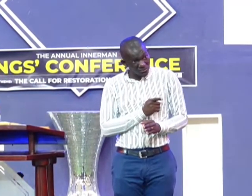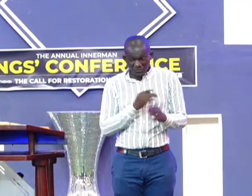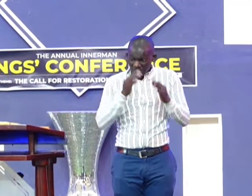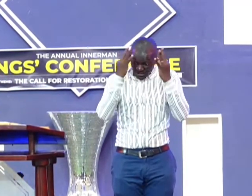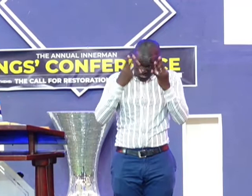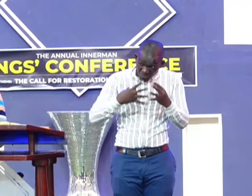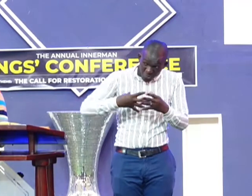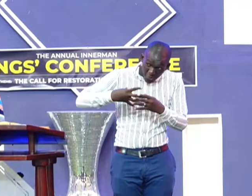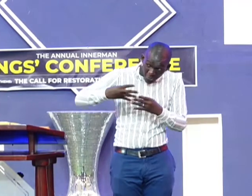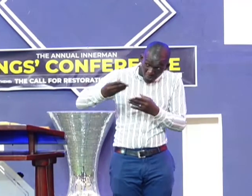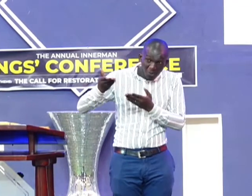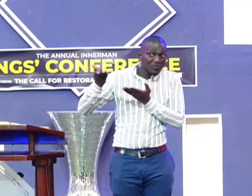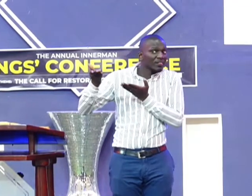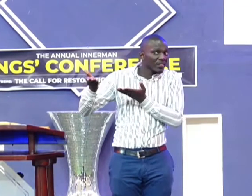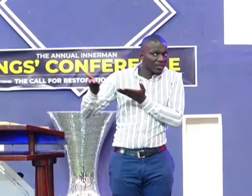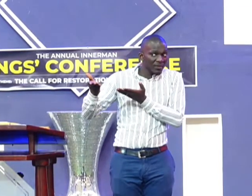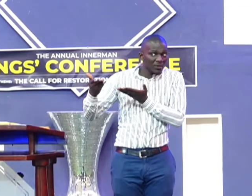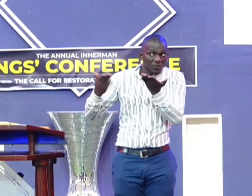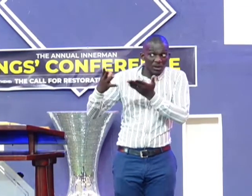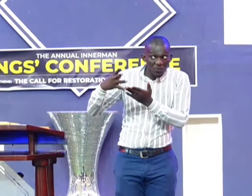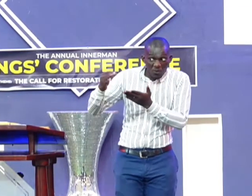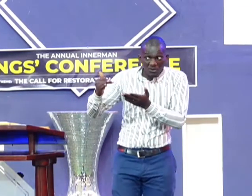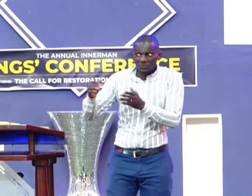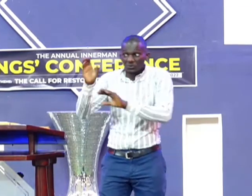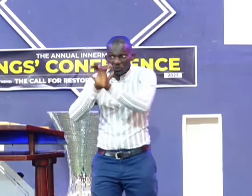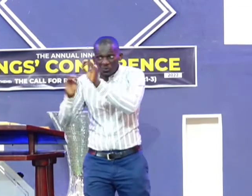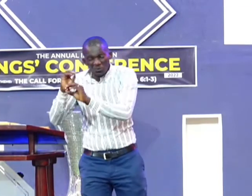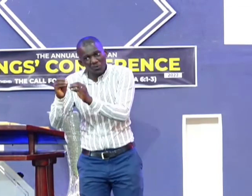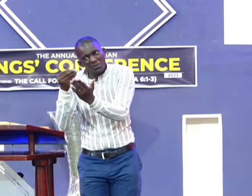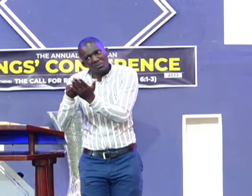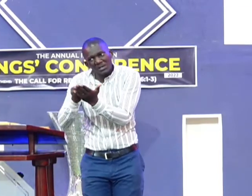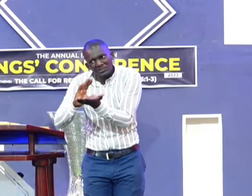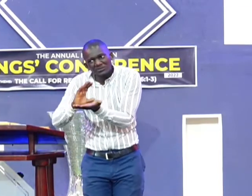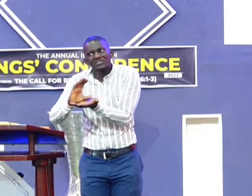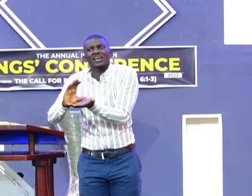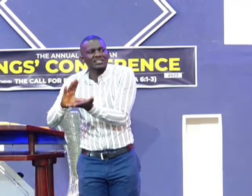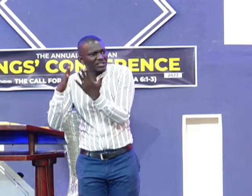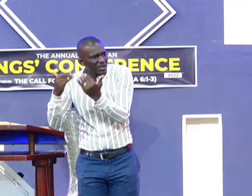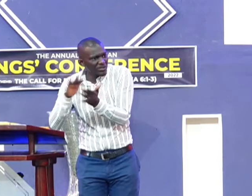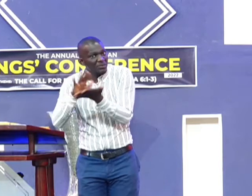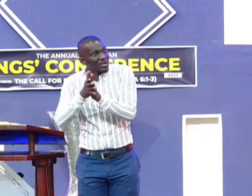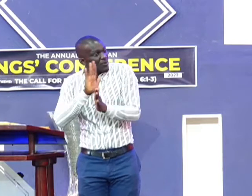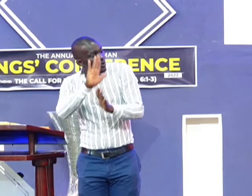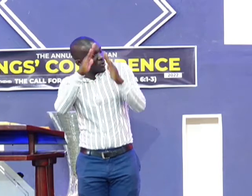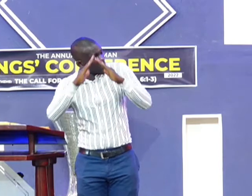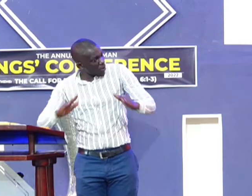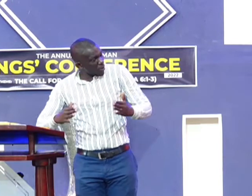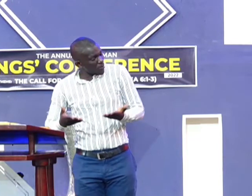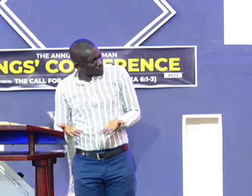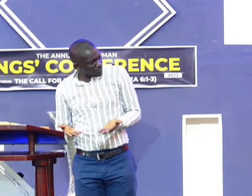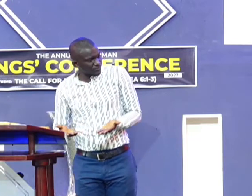You've gone into the nation. Even where you went to seek for capital, now you've made it